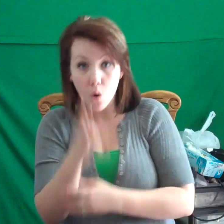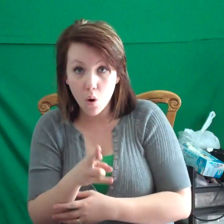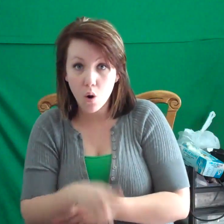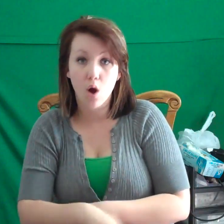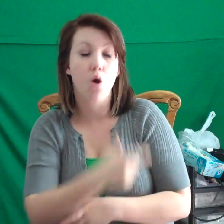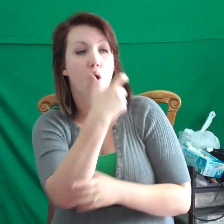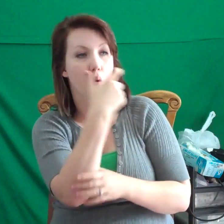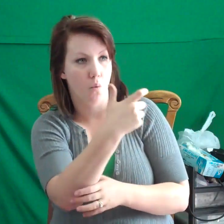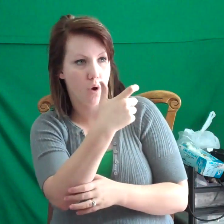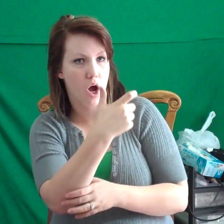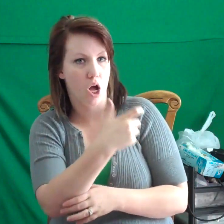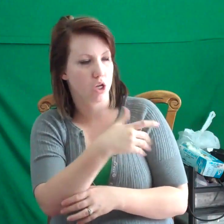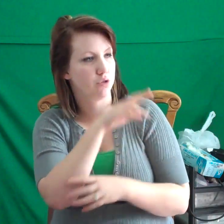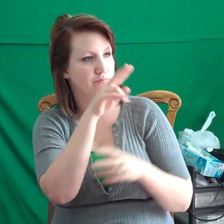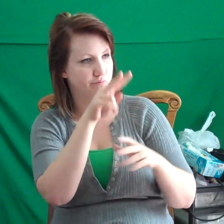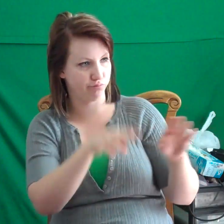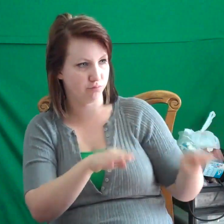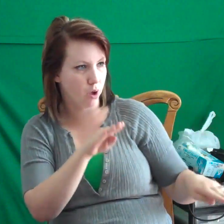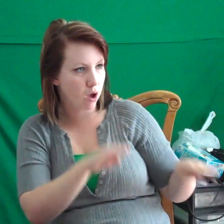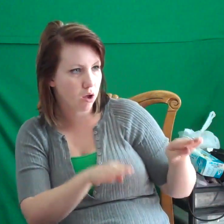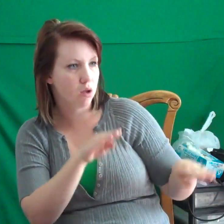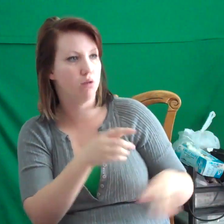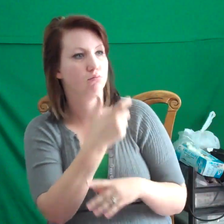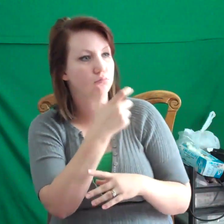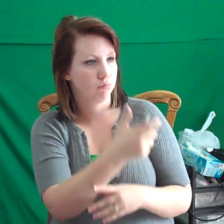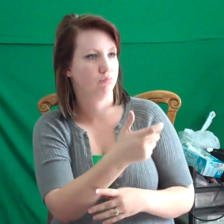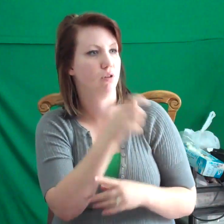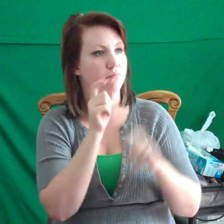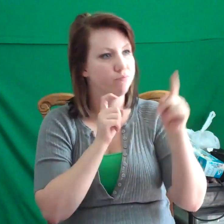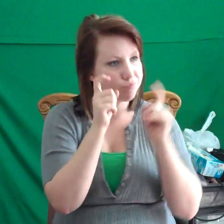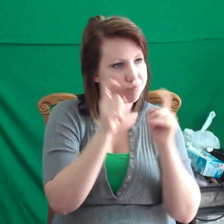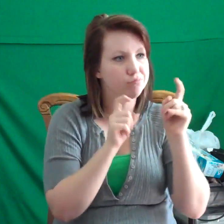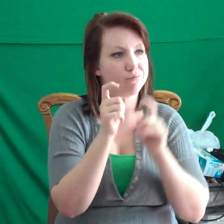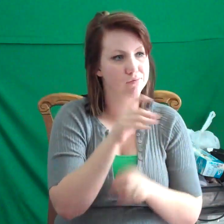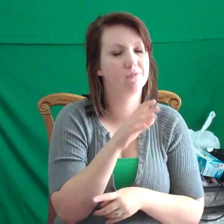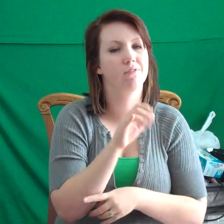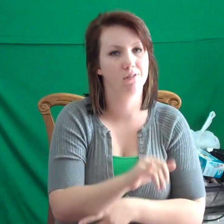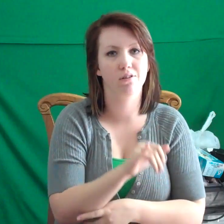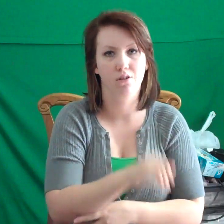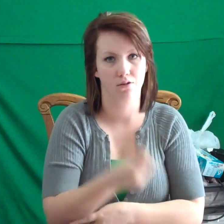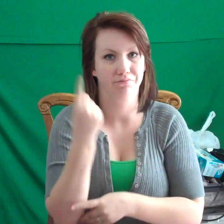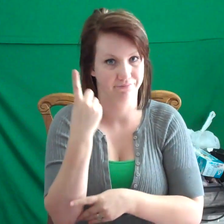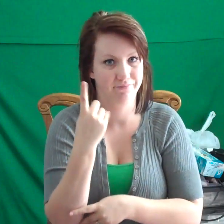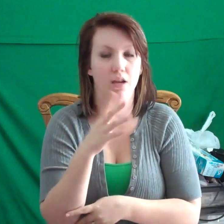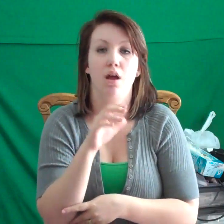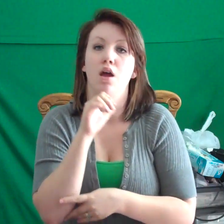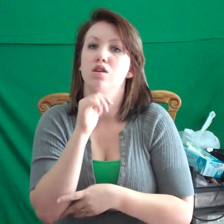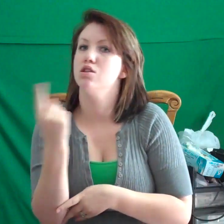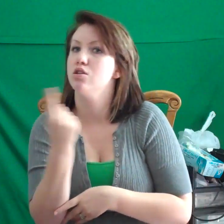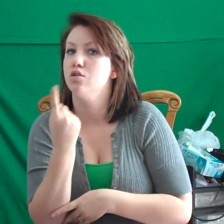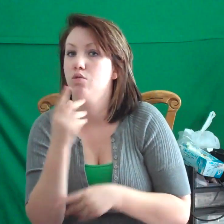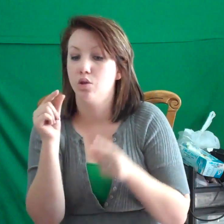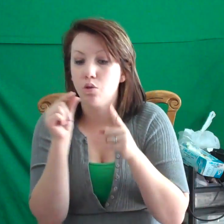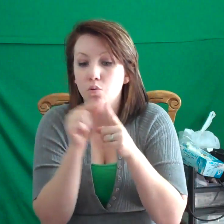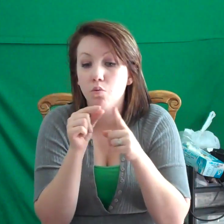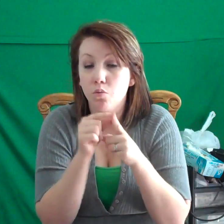the facial expressions to make sure that we're completely understanding not just the words we hear or see, but the intent with